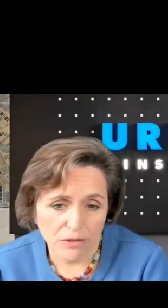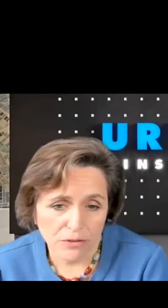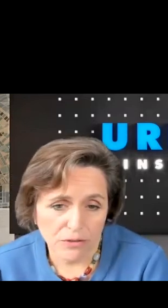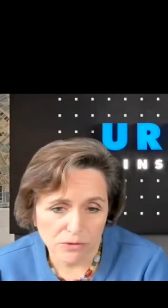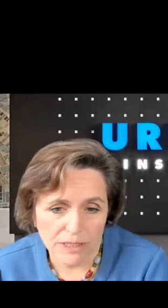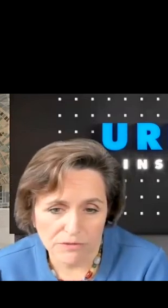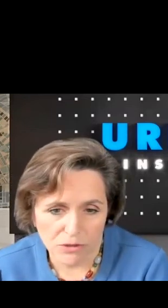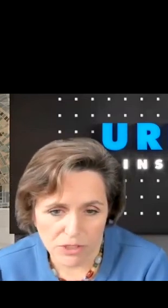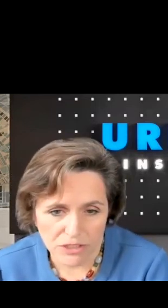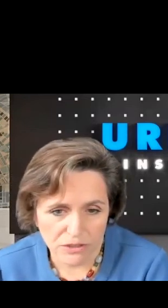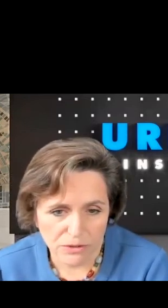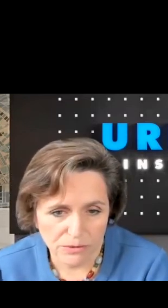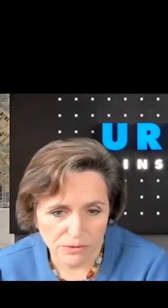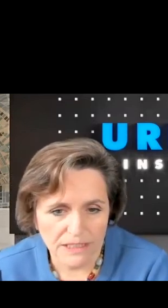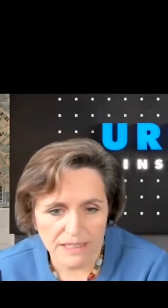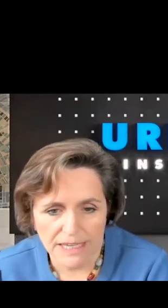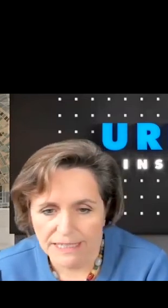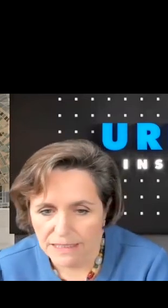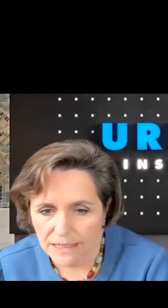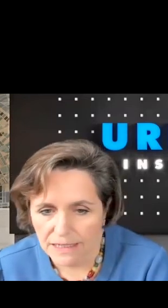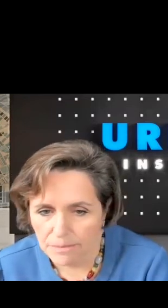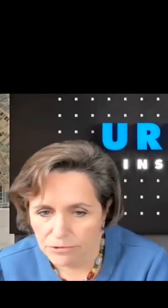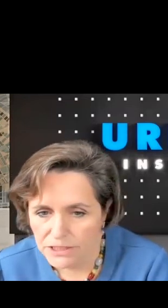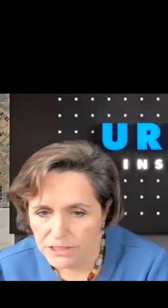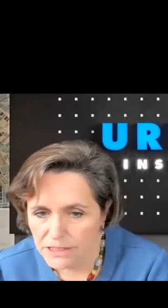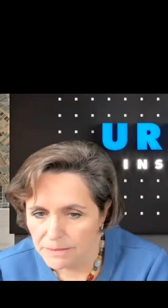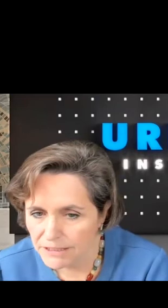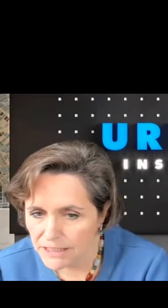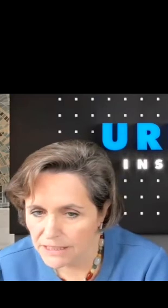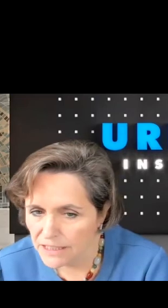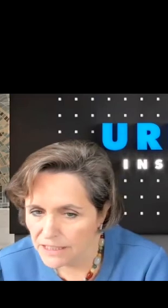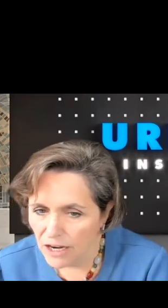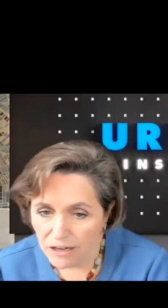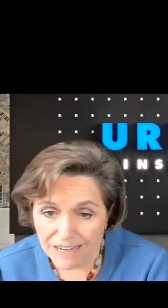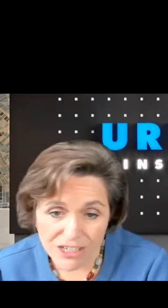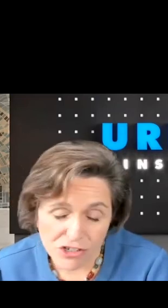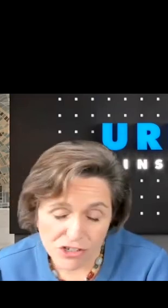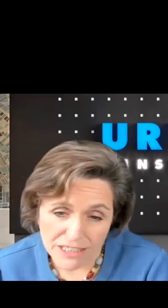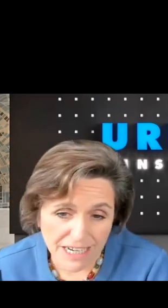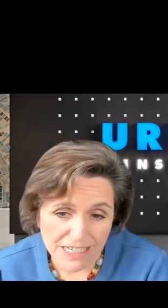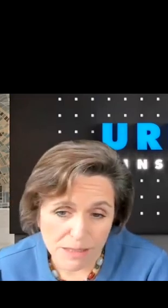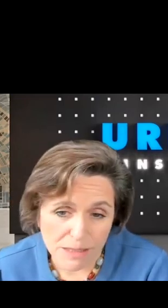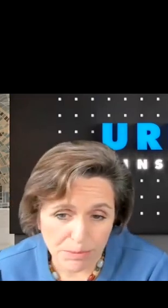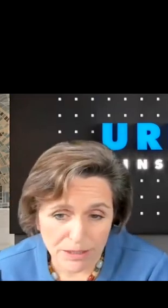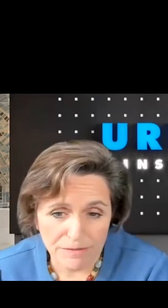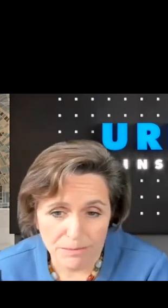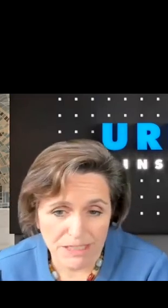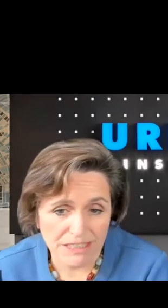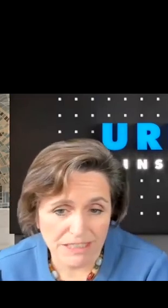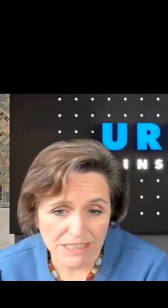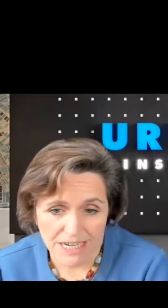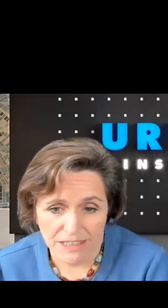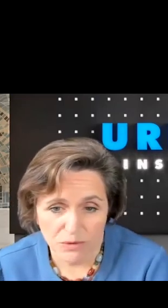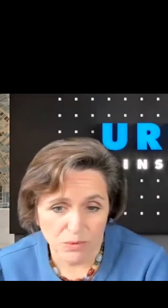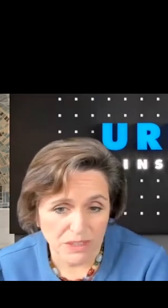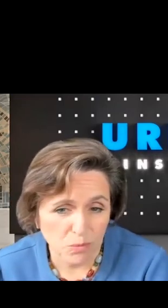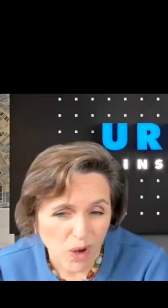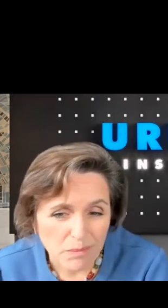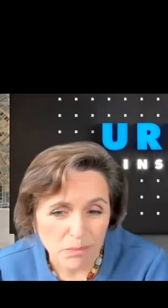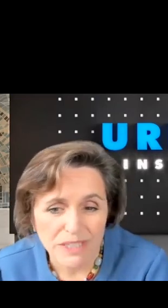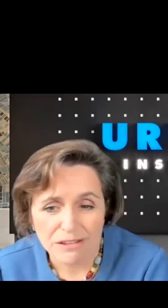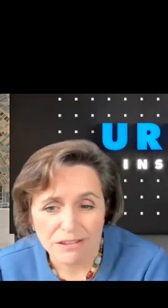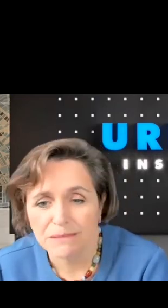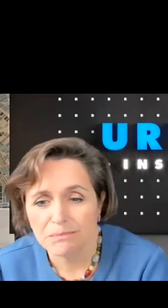tell those who have chosen to tune in that prisons in America are actually a sizable part of American society,